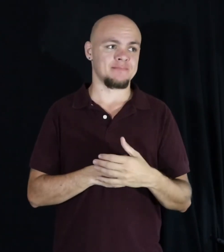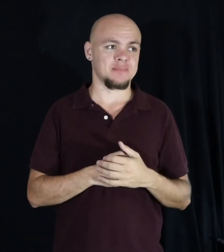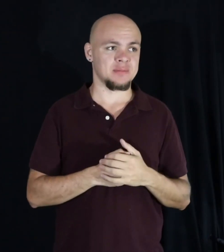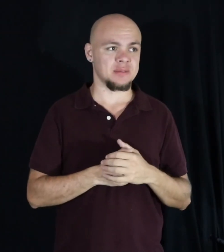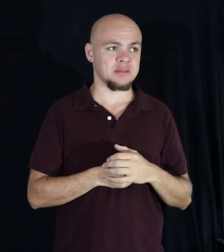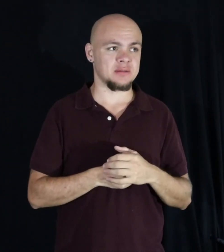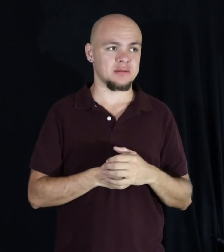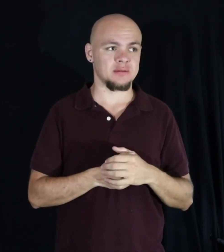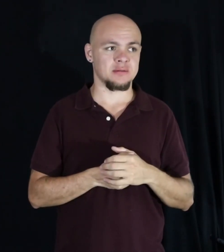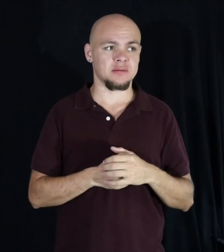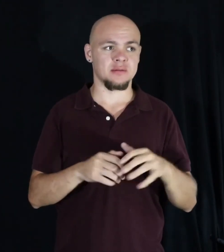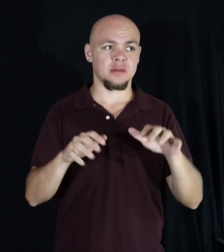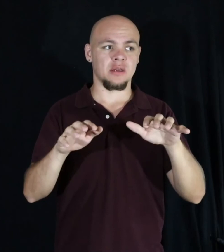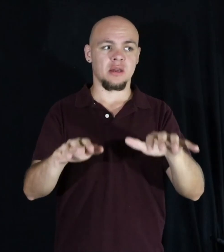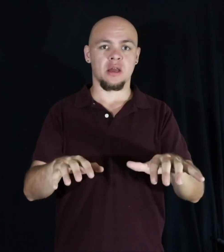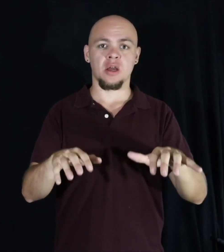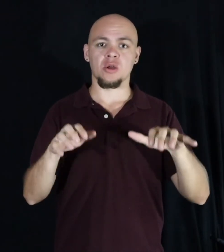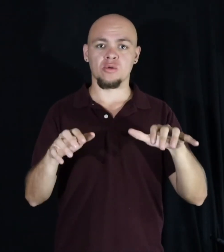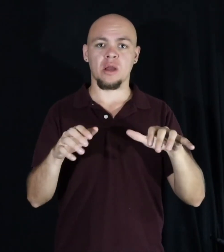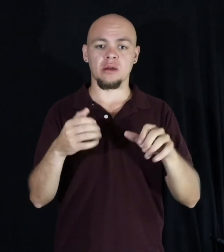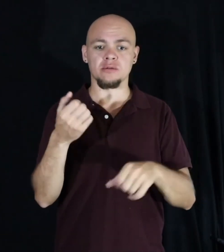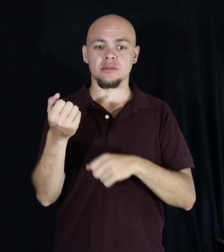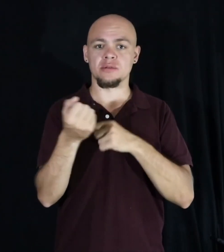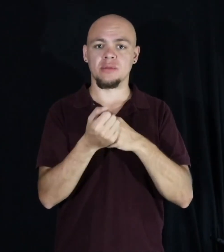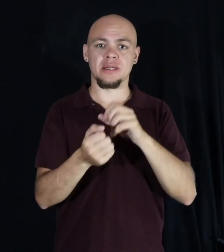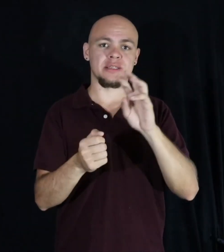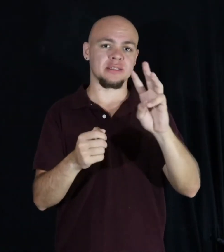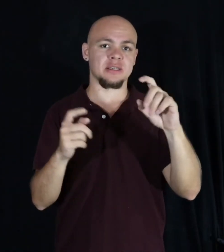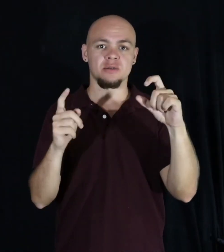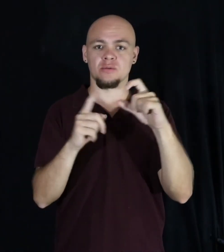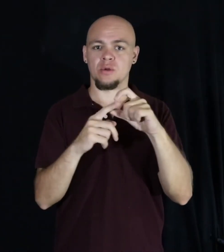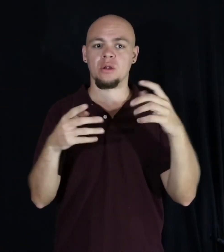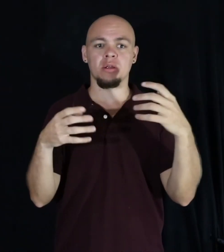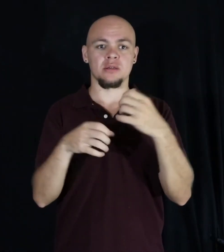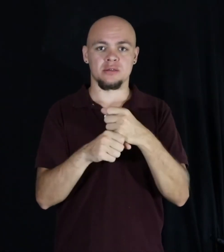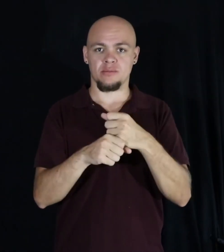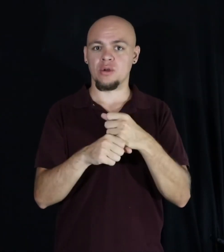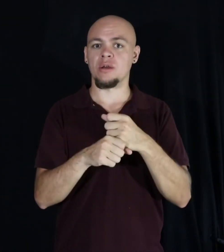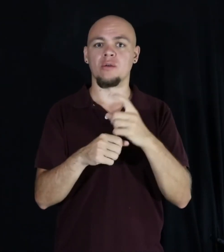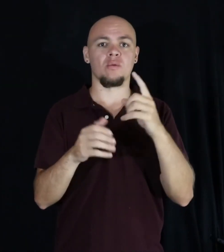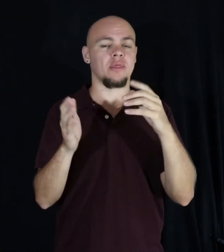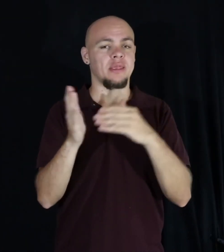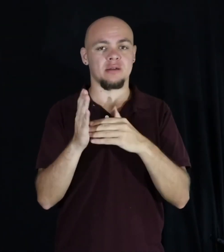A crowd-sourced 6-word summary of 1,000 TED Talks at the value of